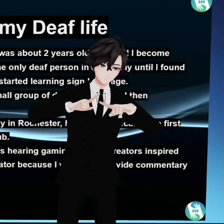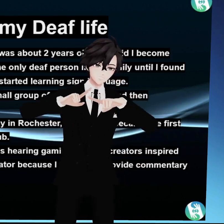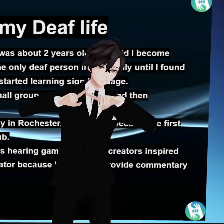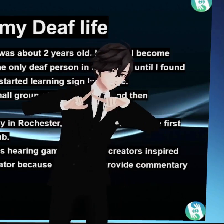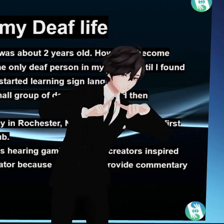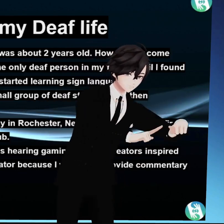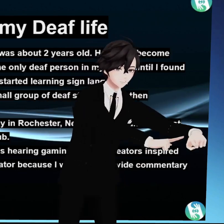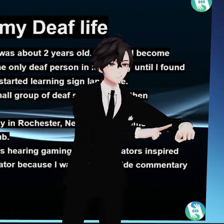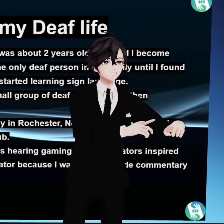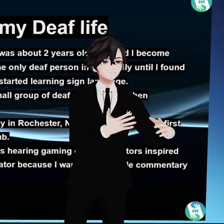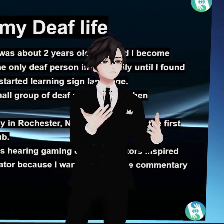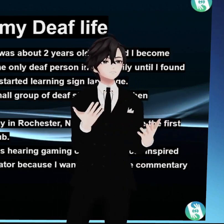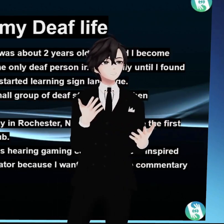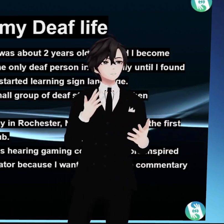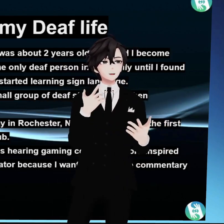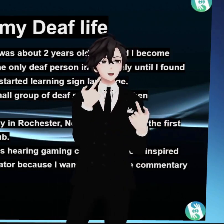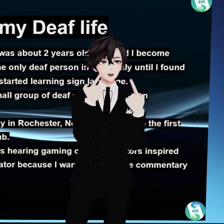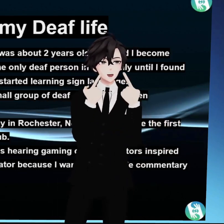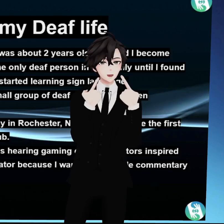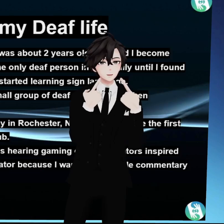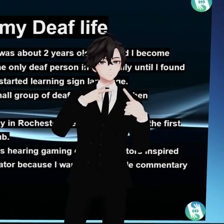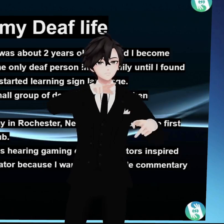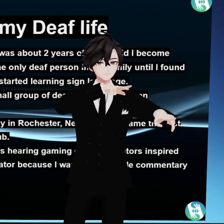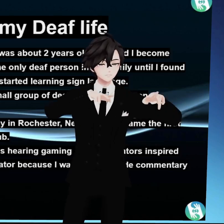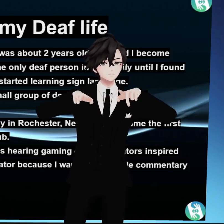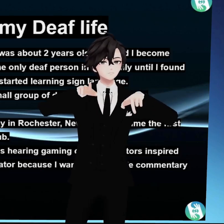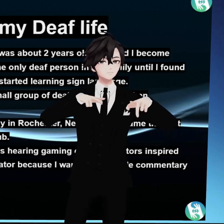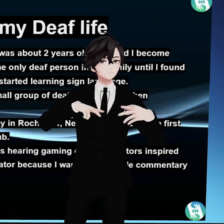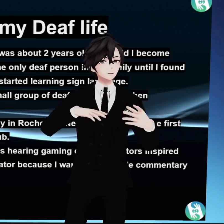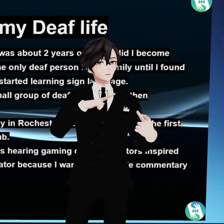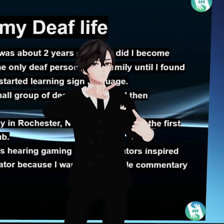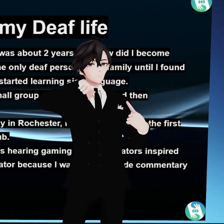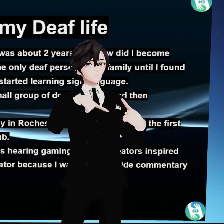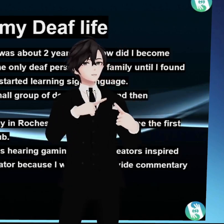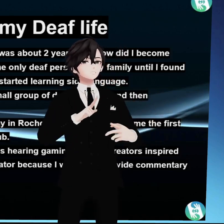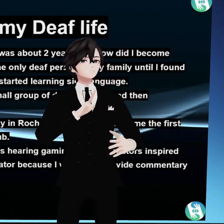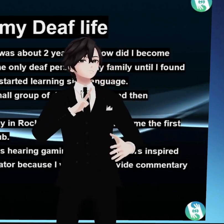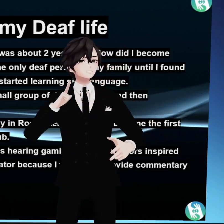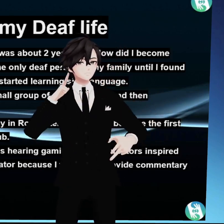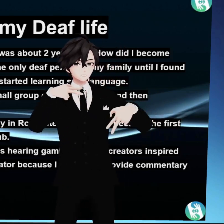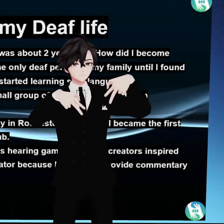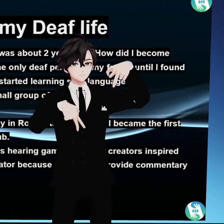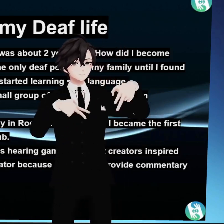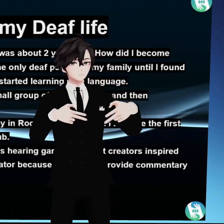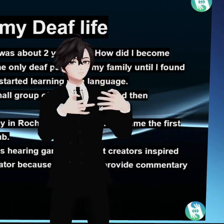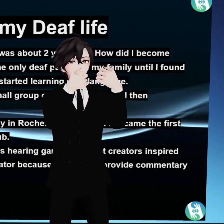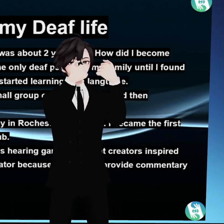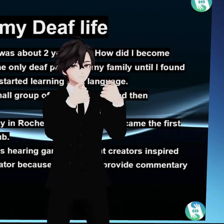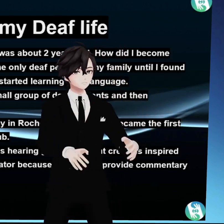together. As many deaf people are dependent on their eyes and visual things that happen within their surroundings.